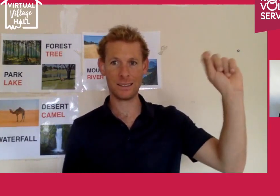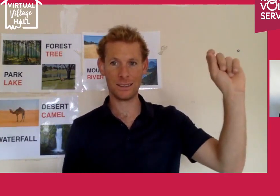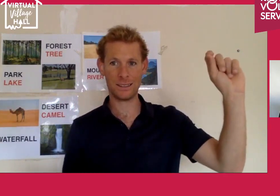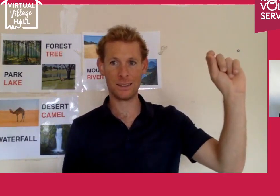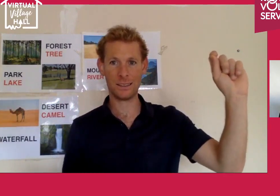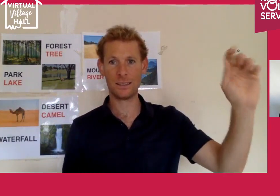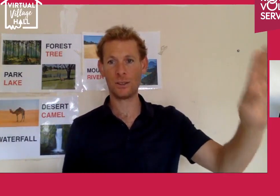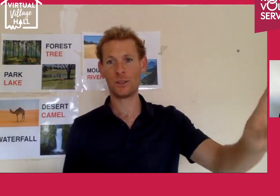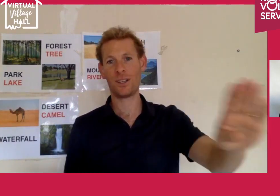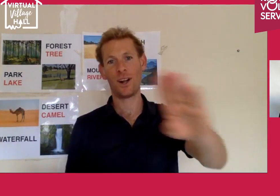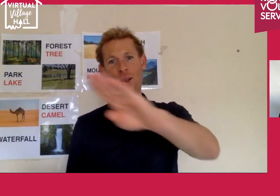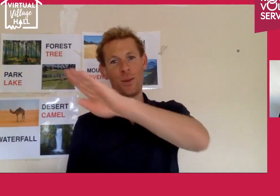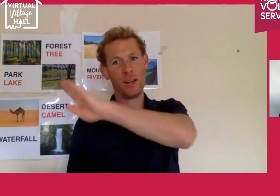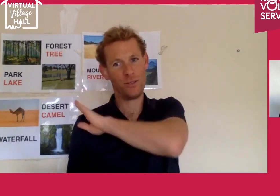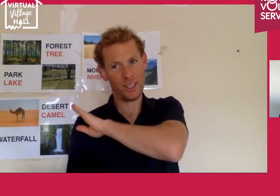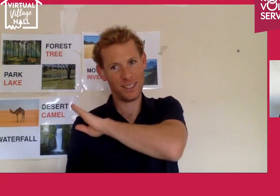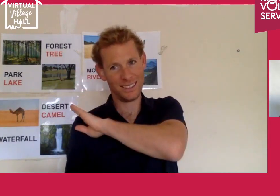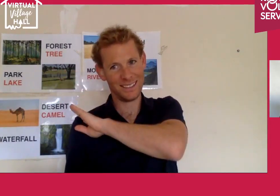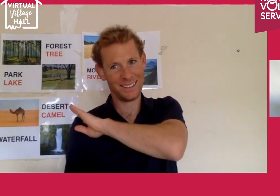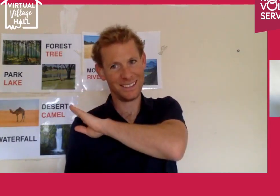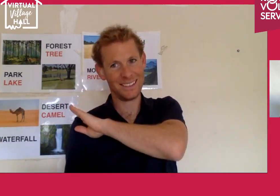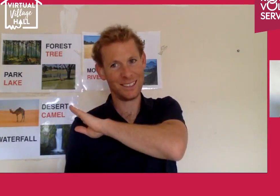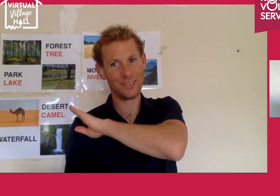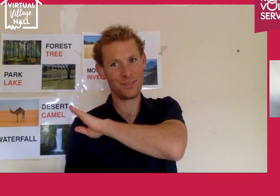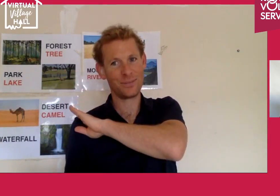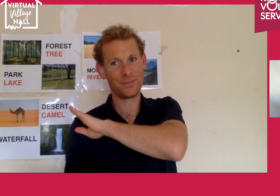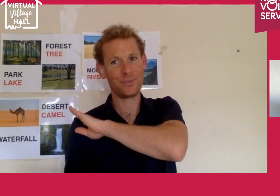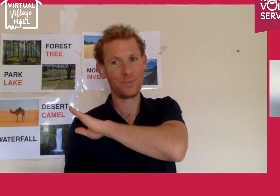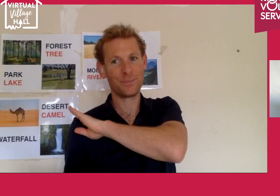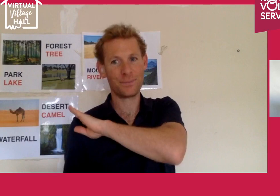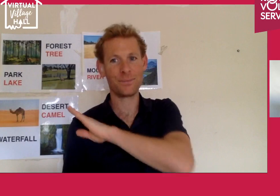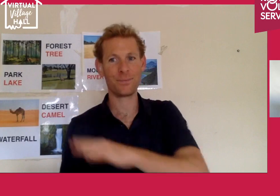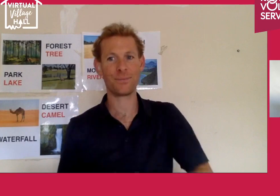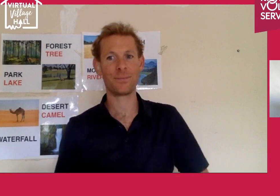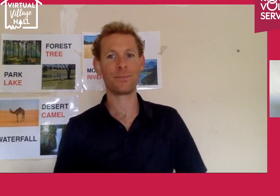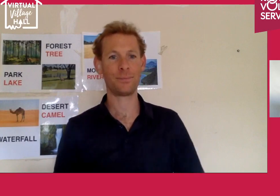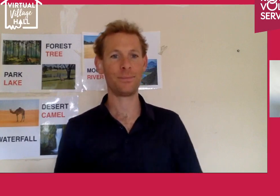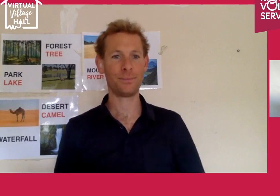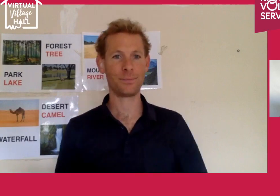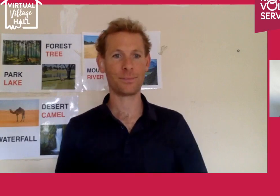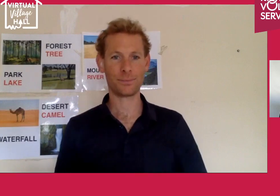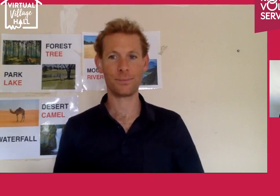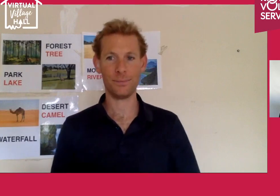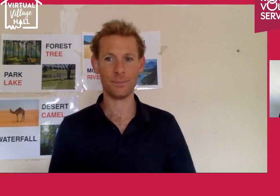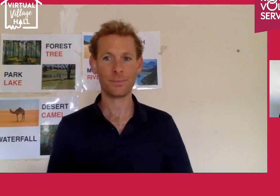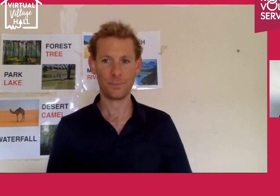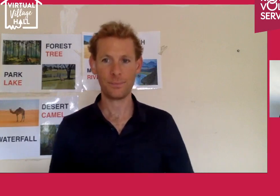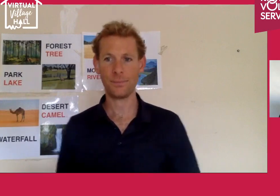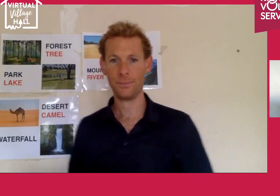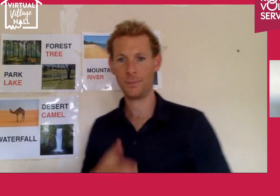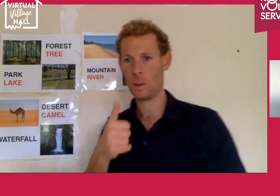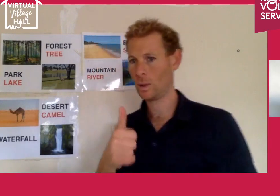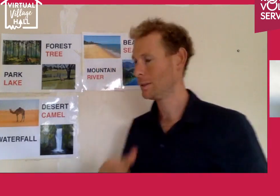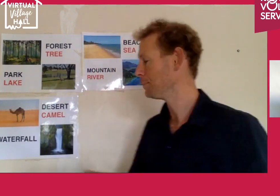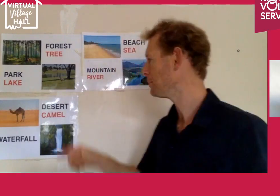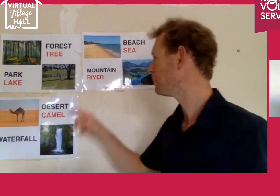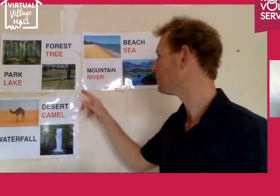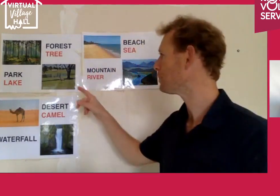left-handed, then you would do it that way, the opposite way. So you use your dominant hand to sign.